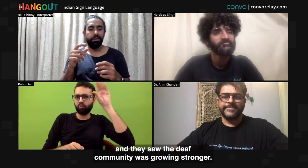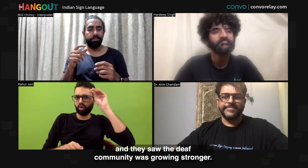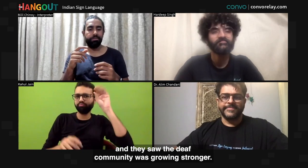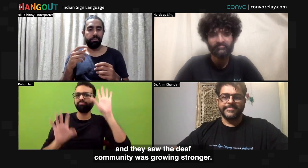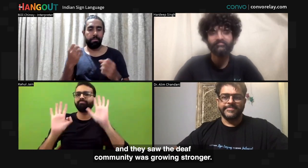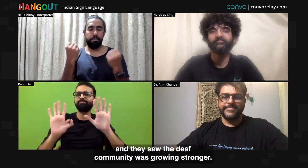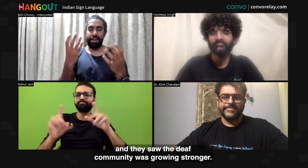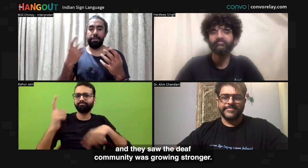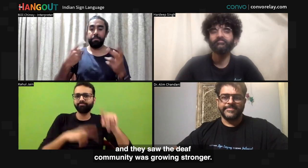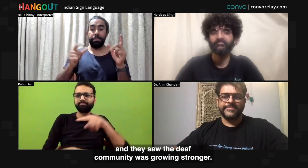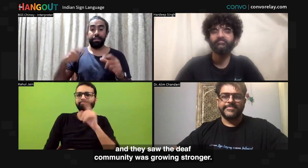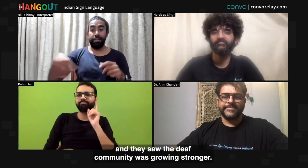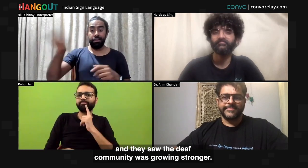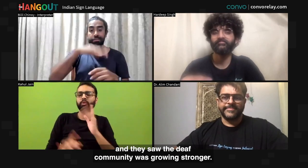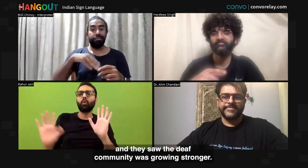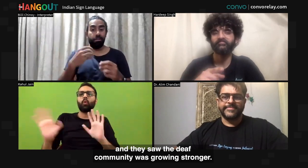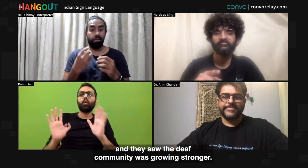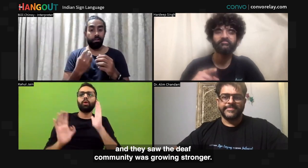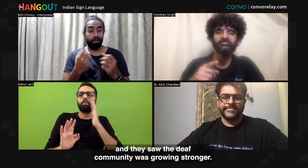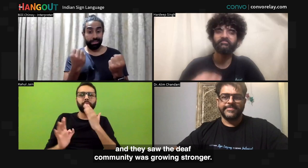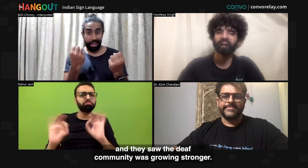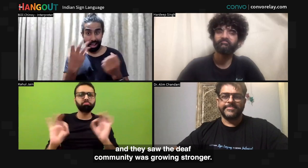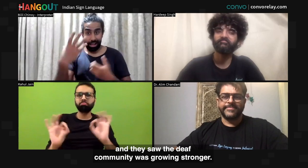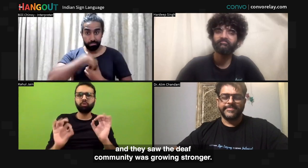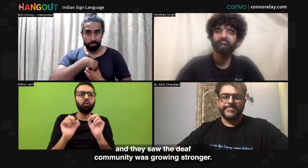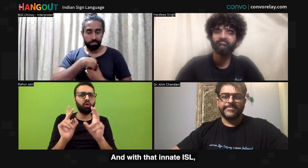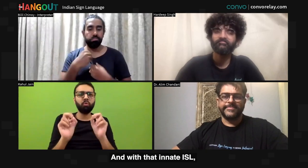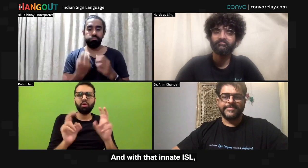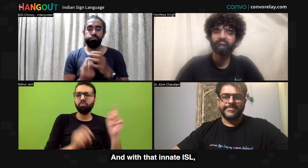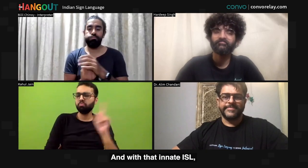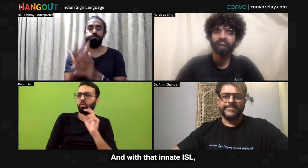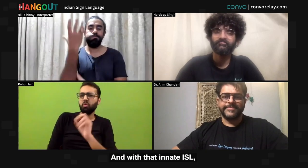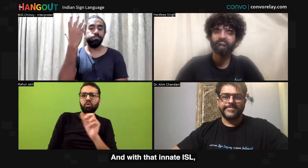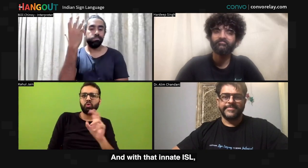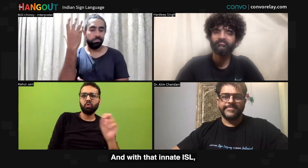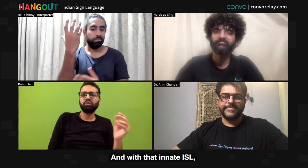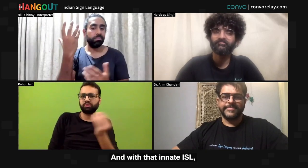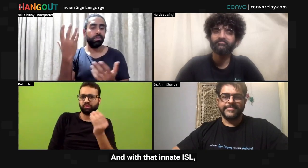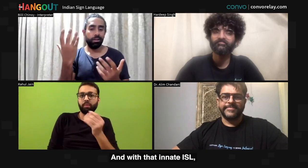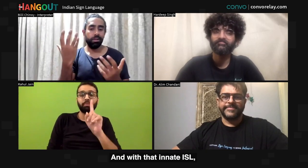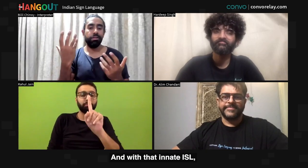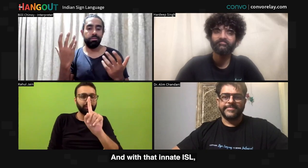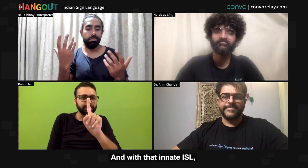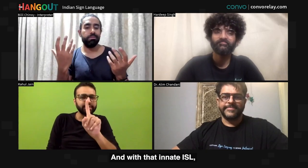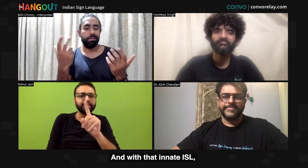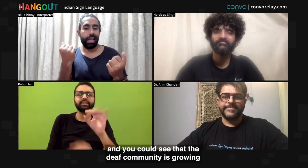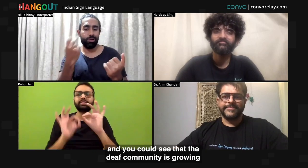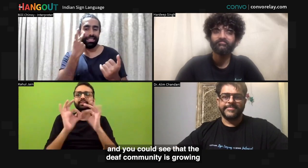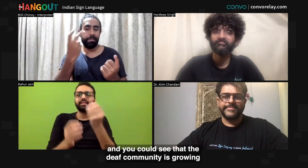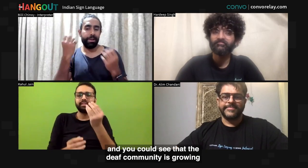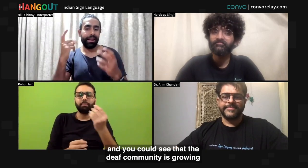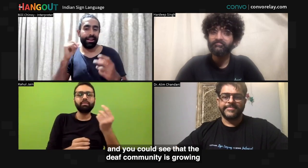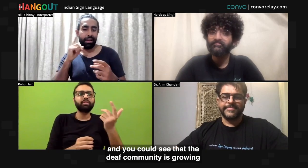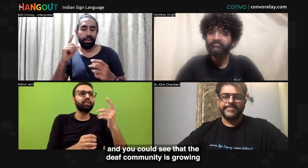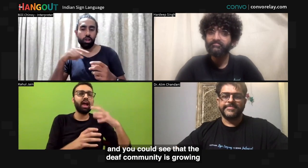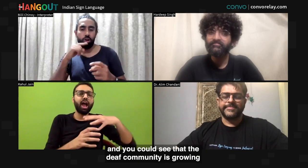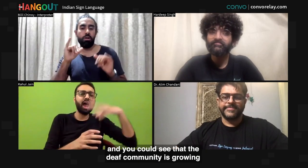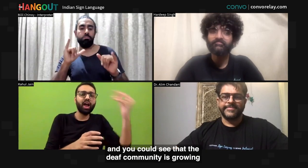the deaf community was growing, uh, stronger. And with that innate ISL, and you could see that the deaf community is